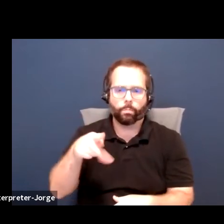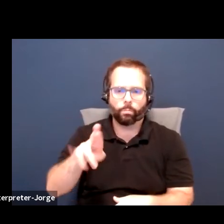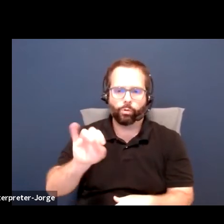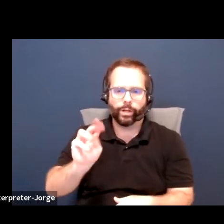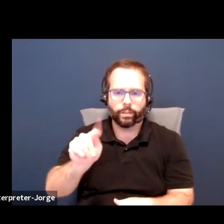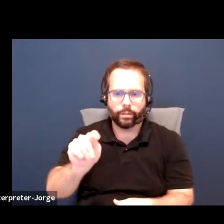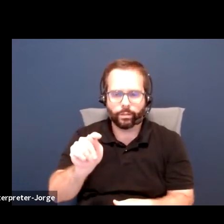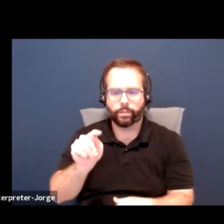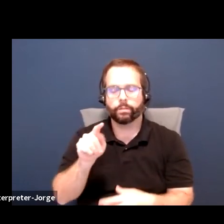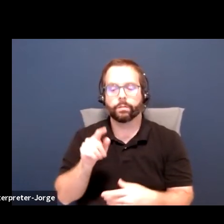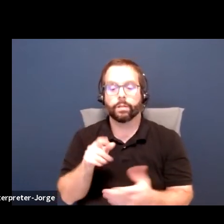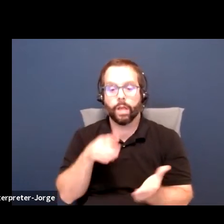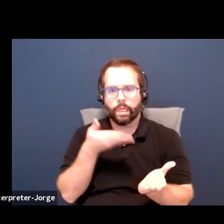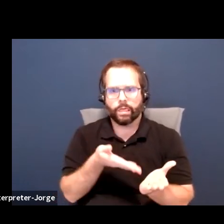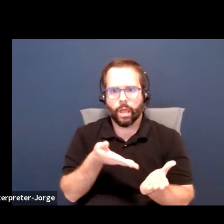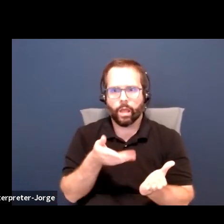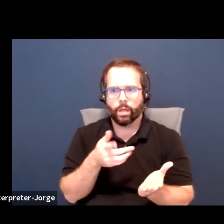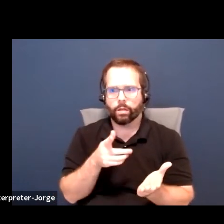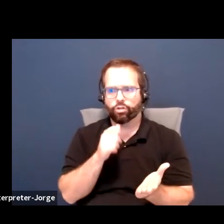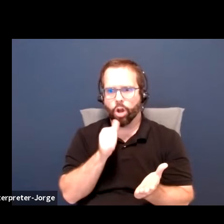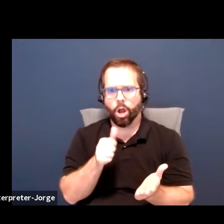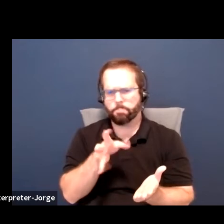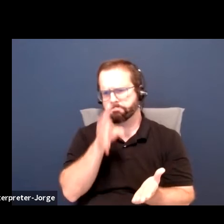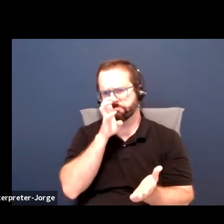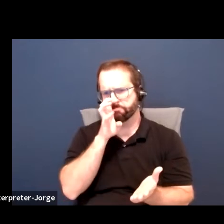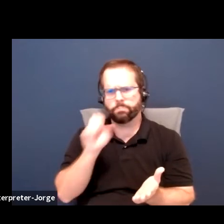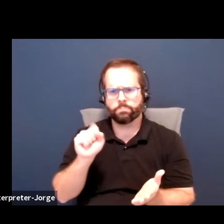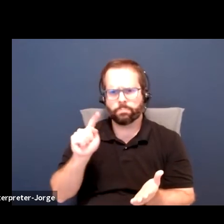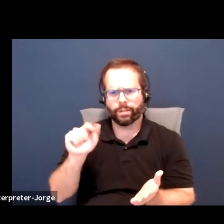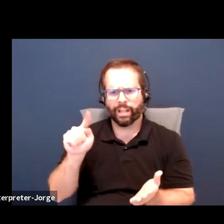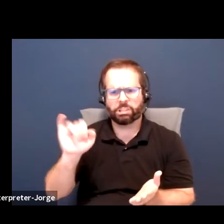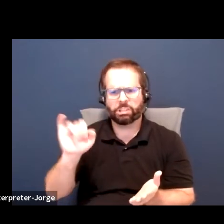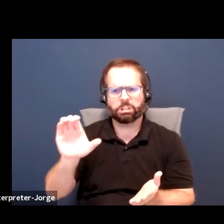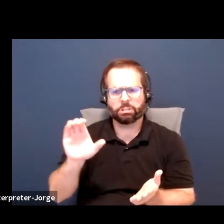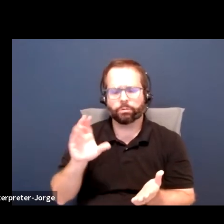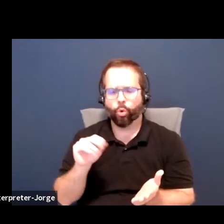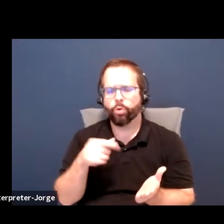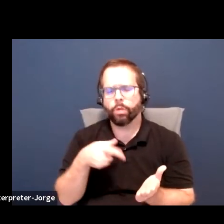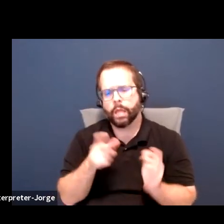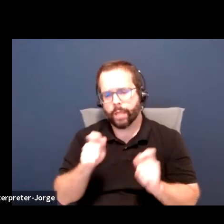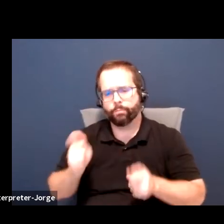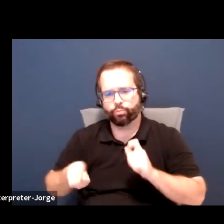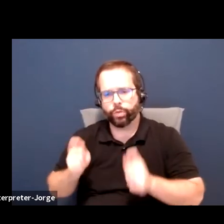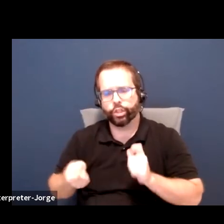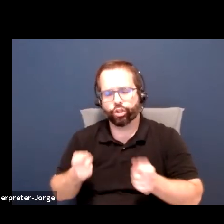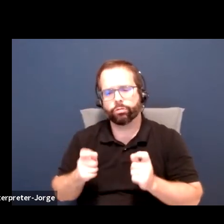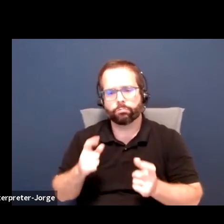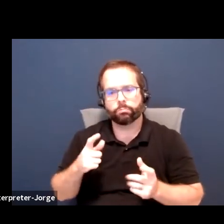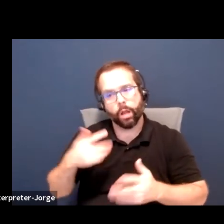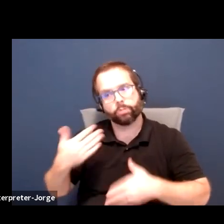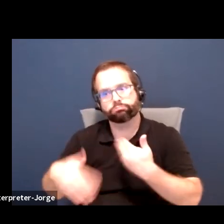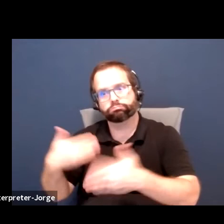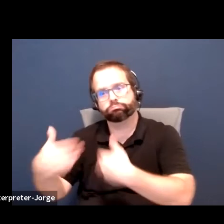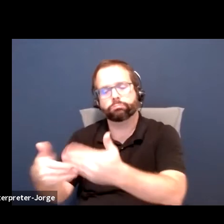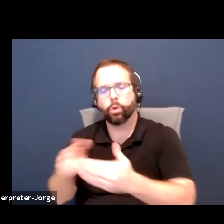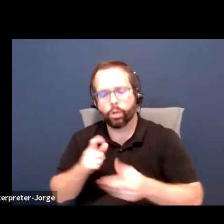is the case in this kind of work. So we need to think of that as a living, breathing document, but it helps set the course, at least initially,